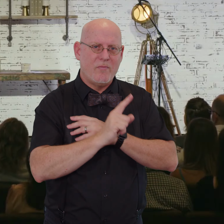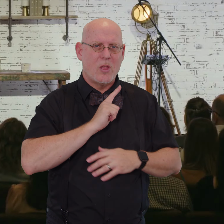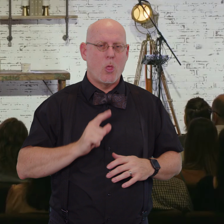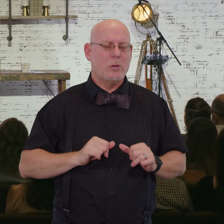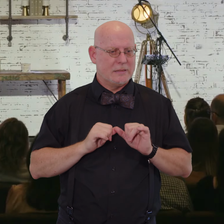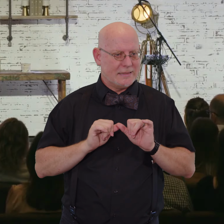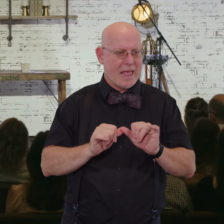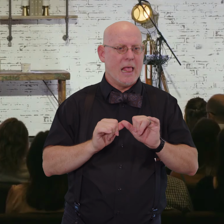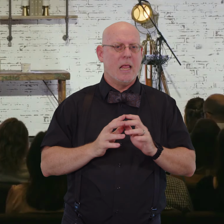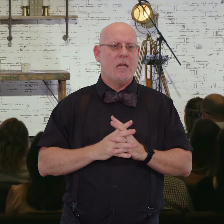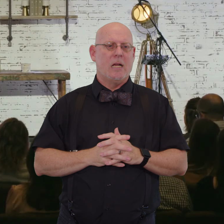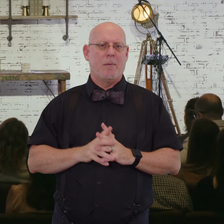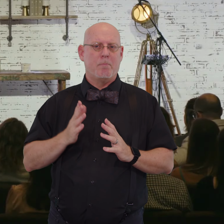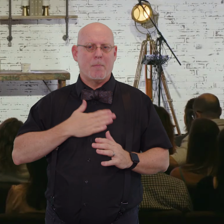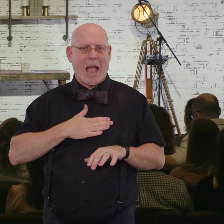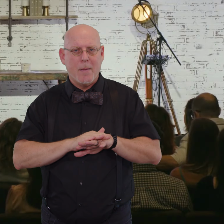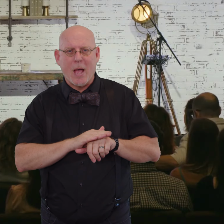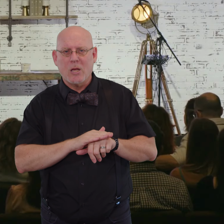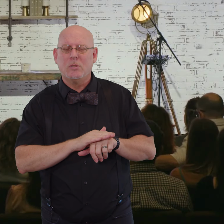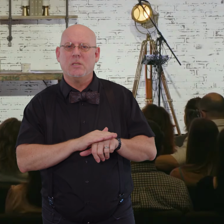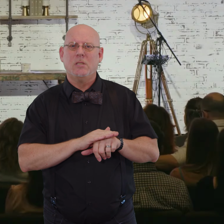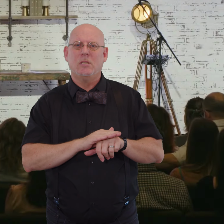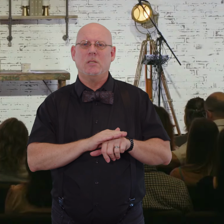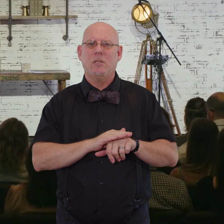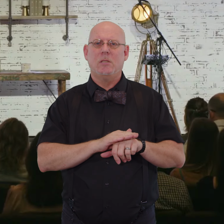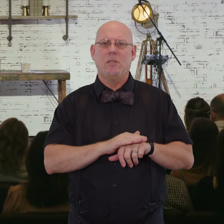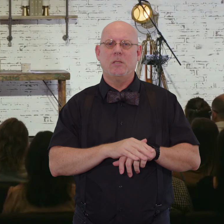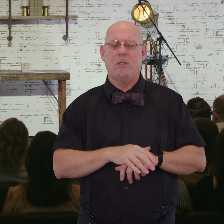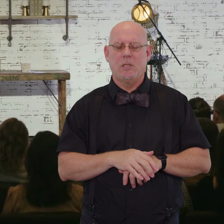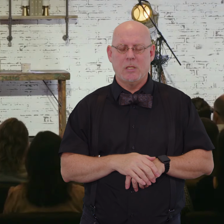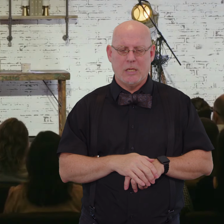from the Lord still about my hypocrisy